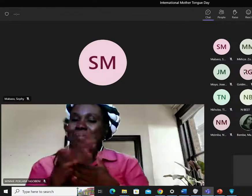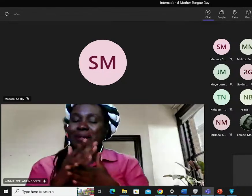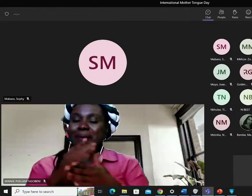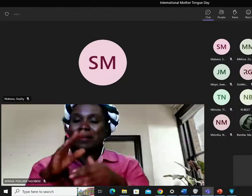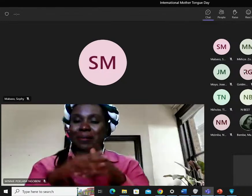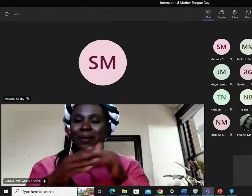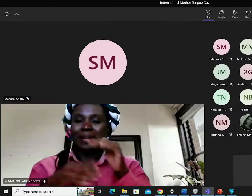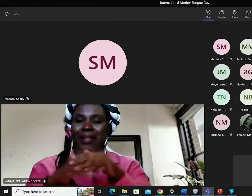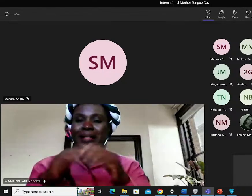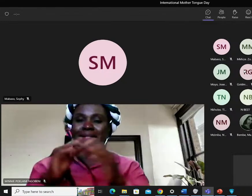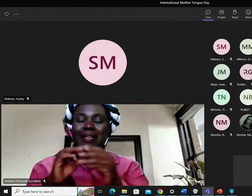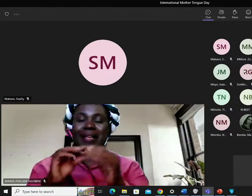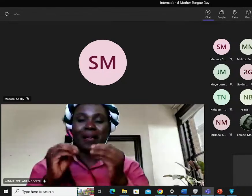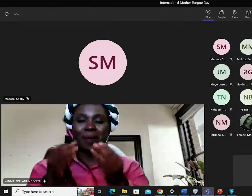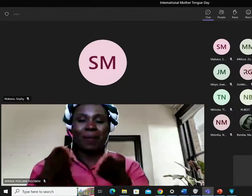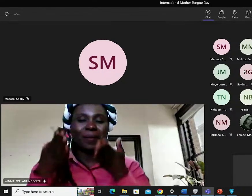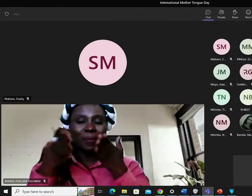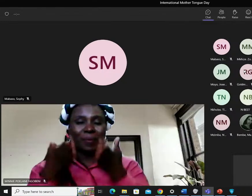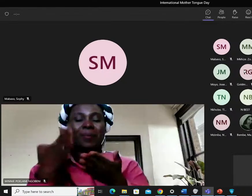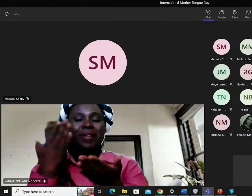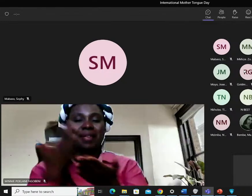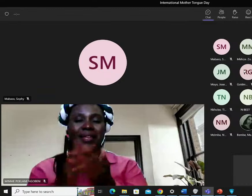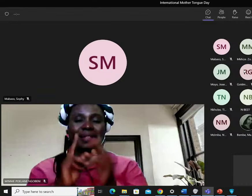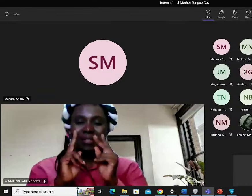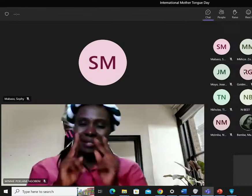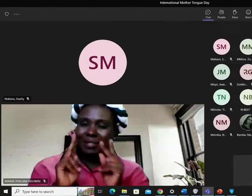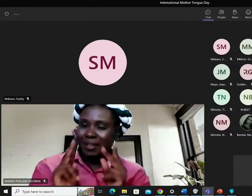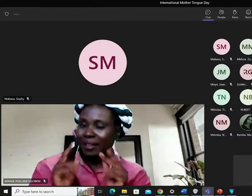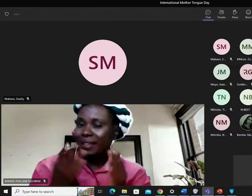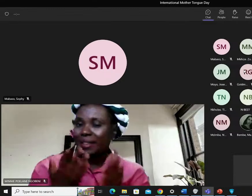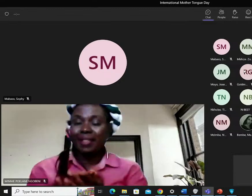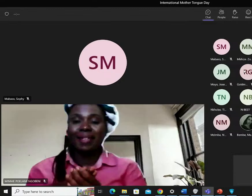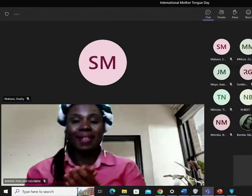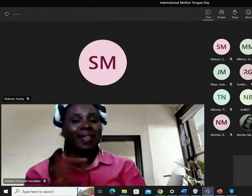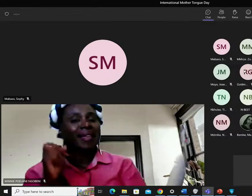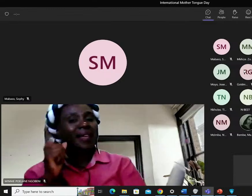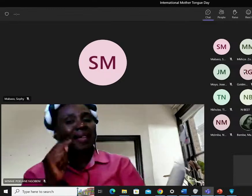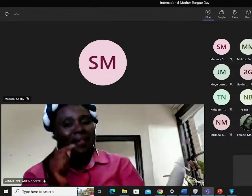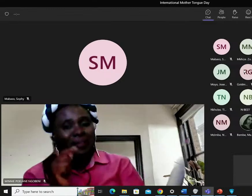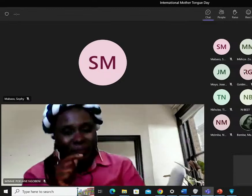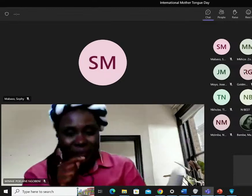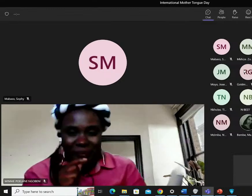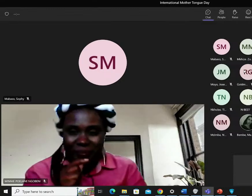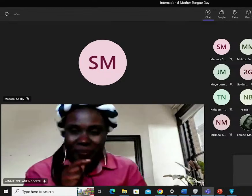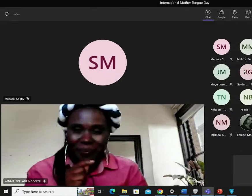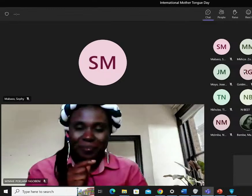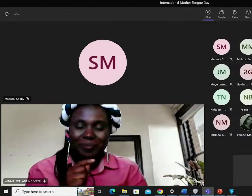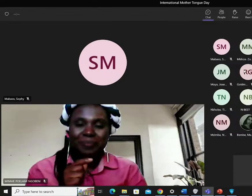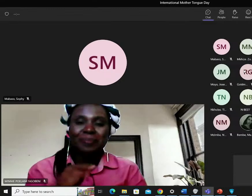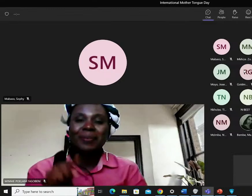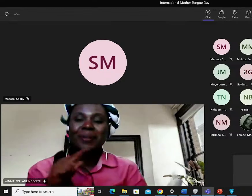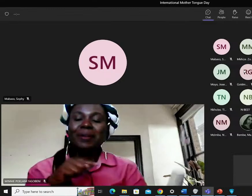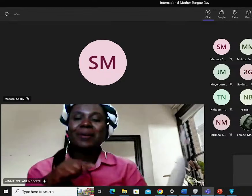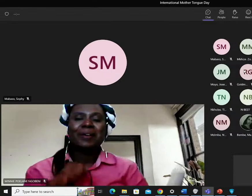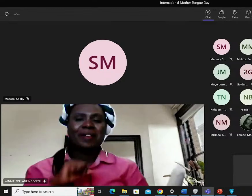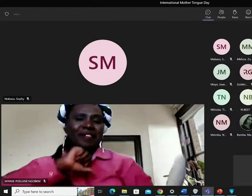zakho uphambi kwakho uyawubona. we are very